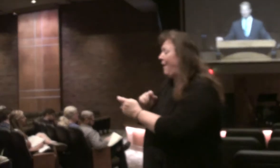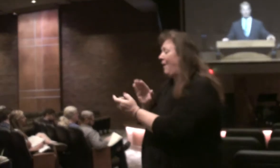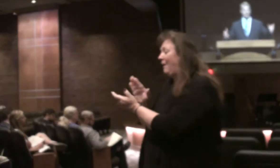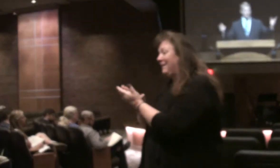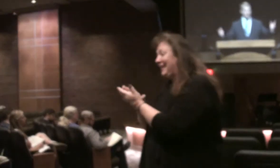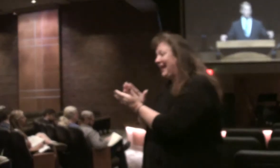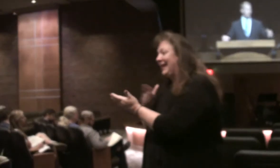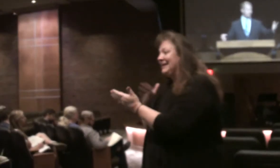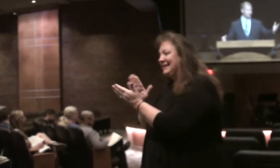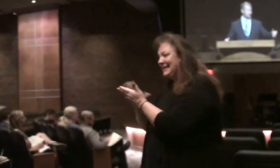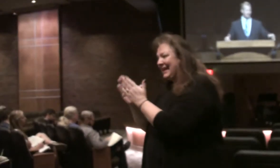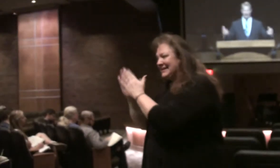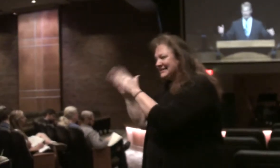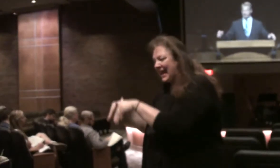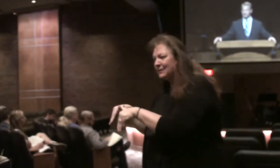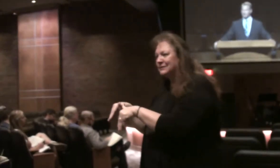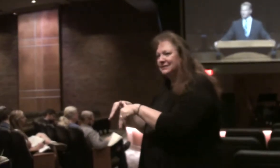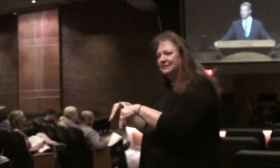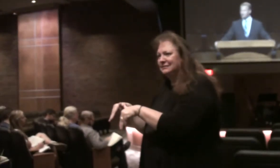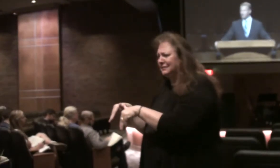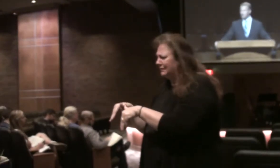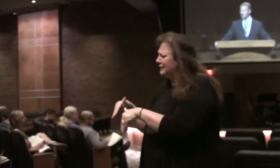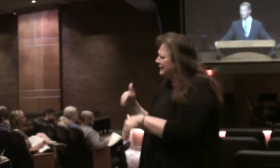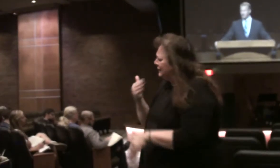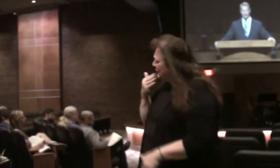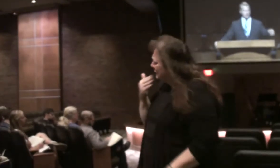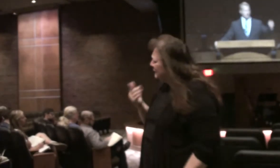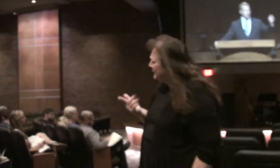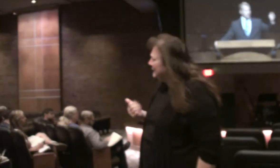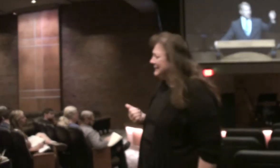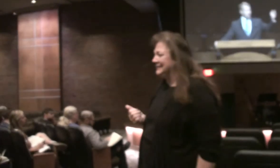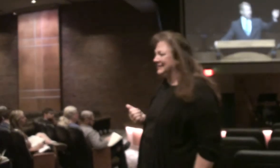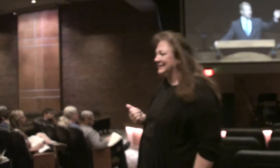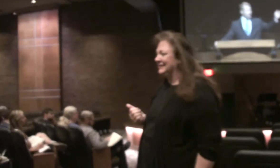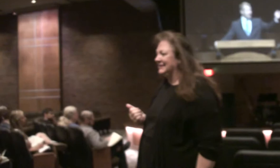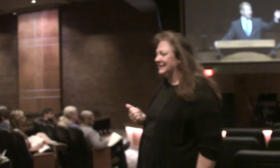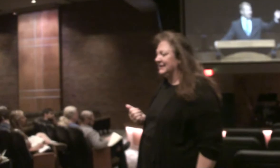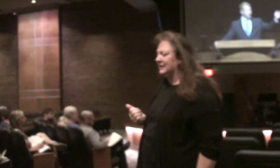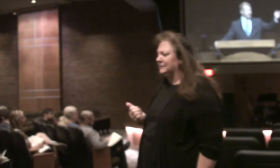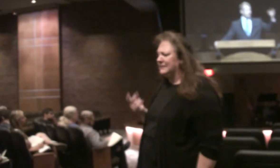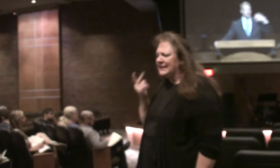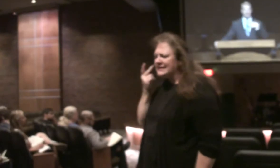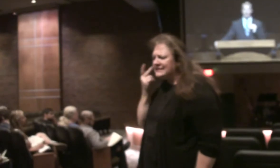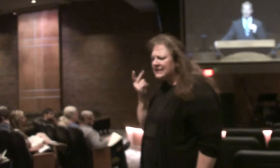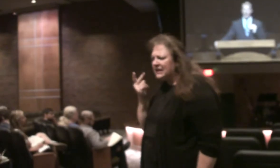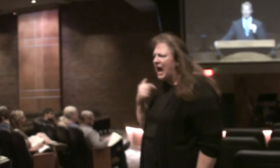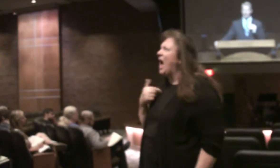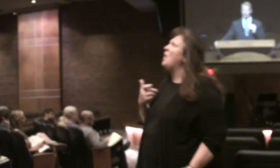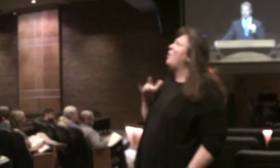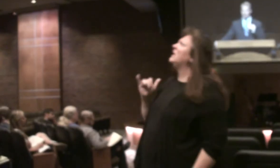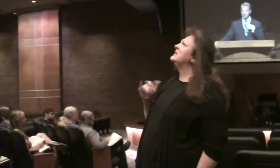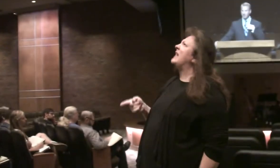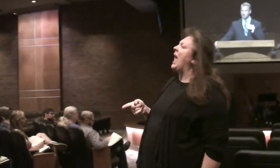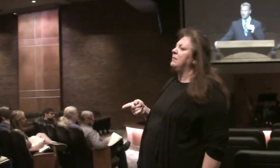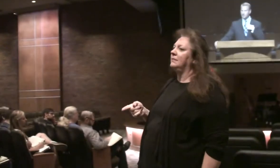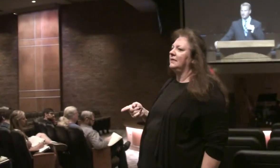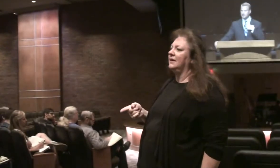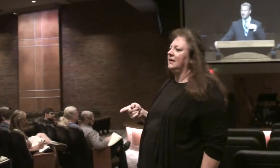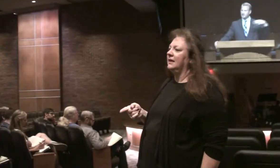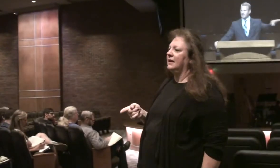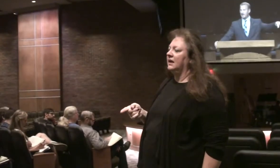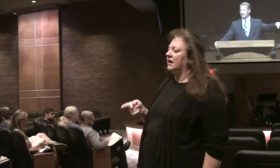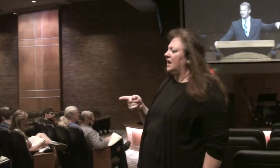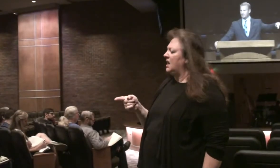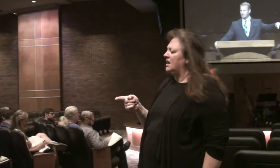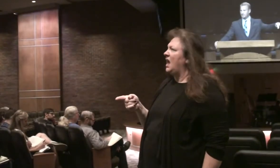nice house, they have this or that, that's good for them. It's seeing that, and then wishing you had it, and usually also wishing